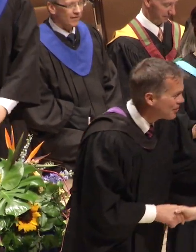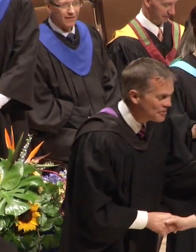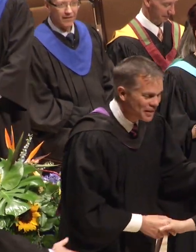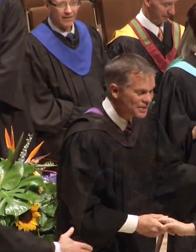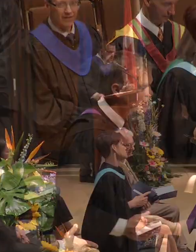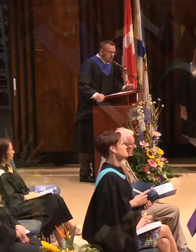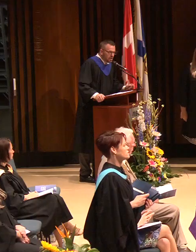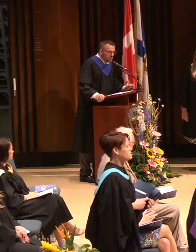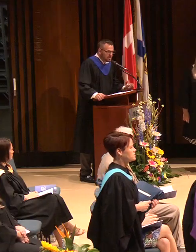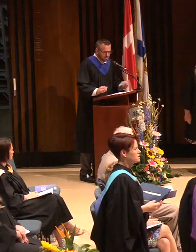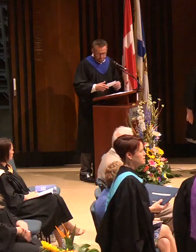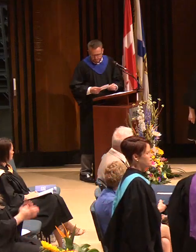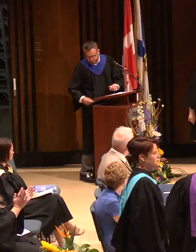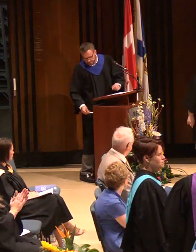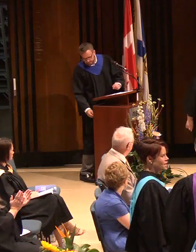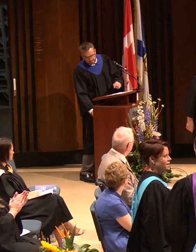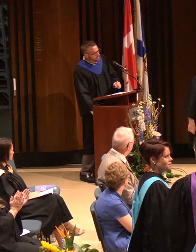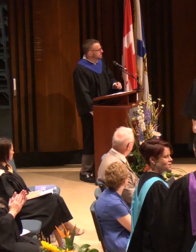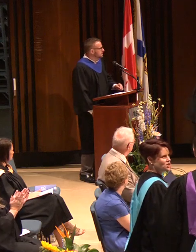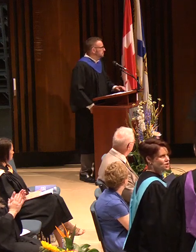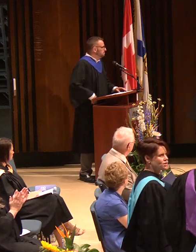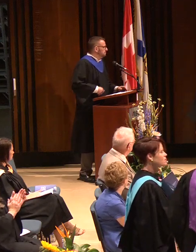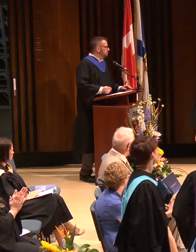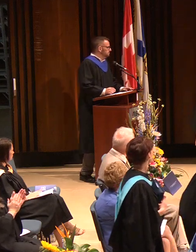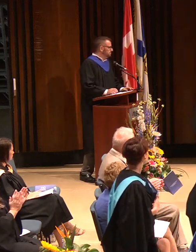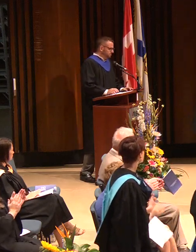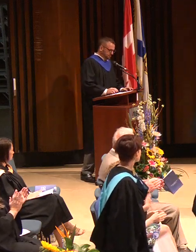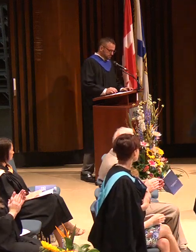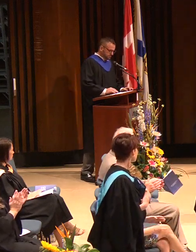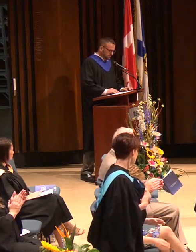Megan Dawson with honors.